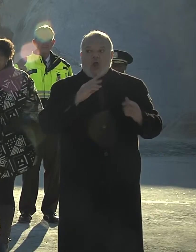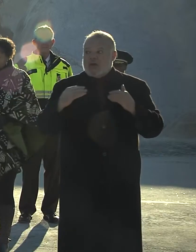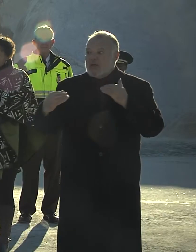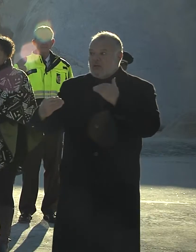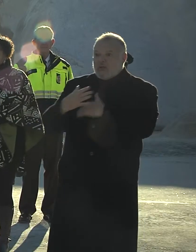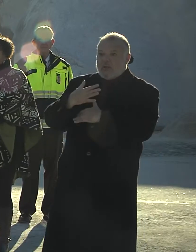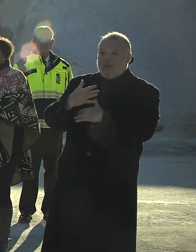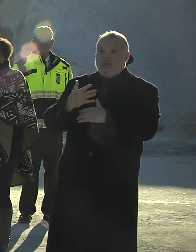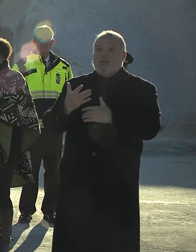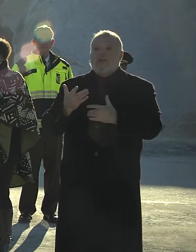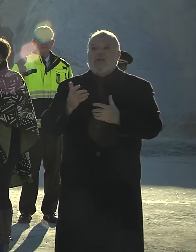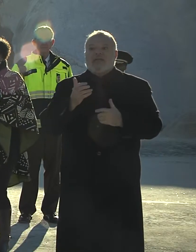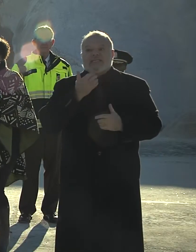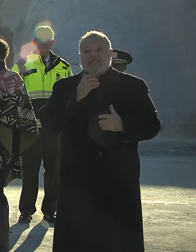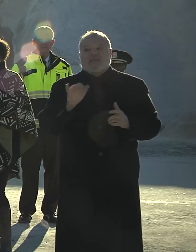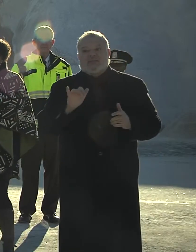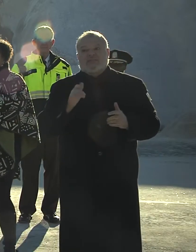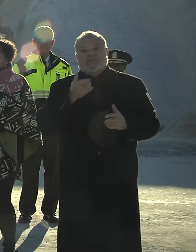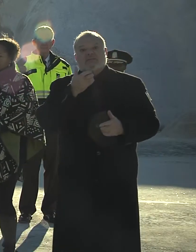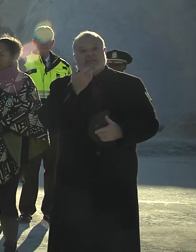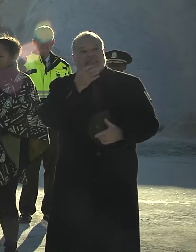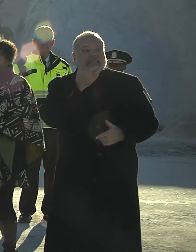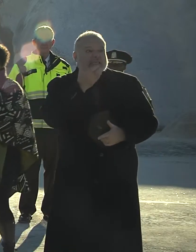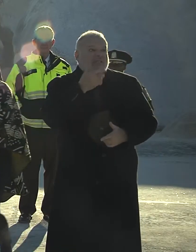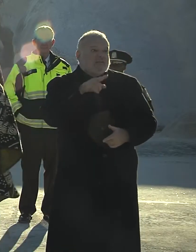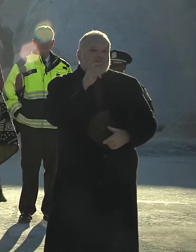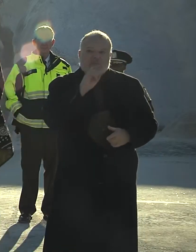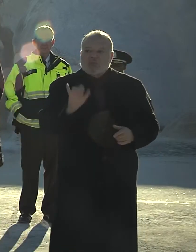in the summer. So we really have it on both ends. But I'll pass it on to our chief.